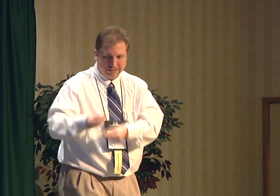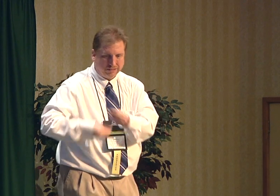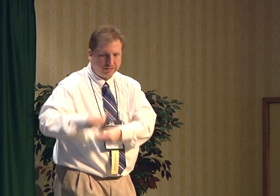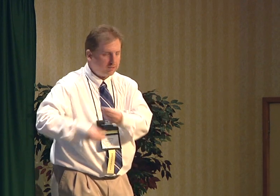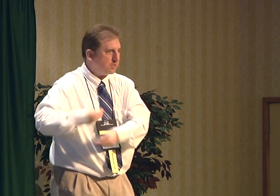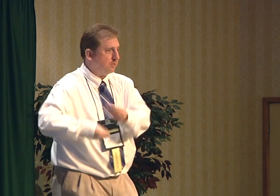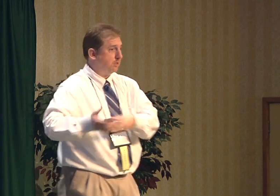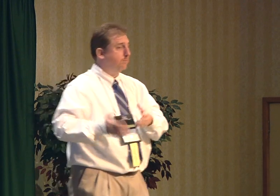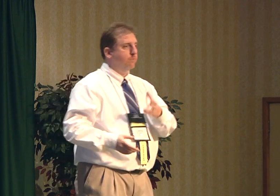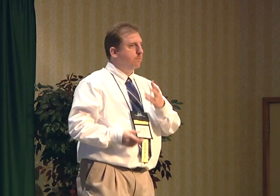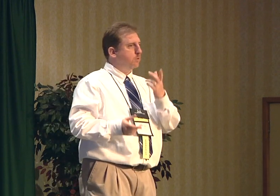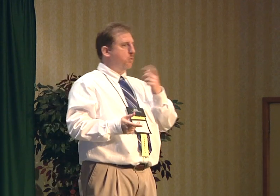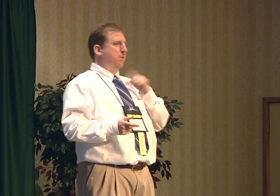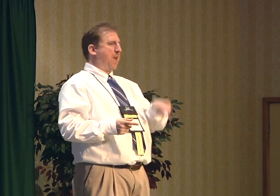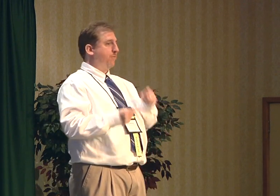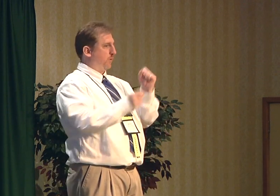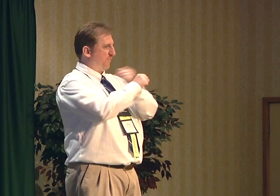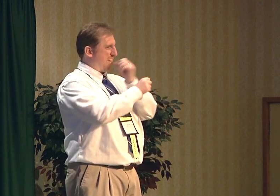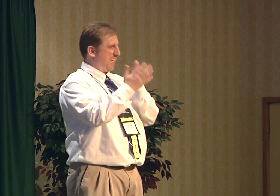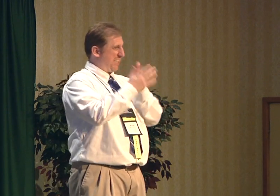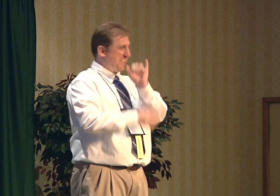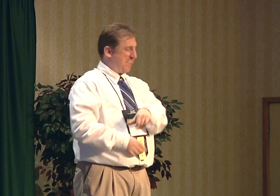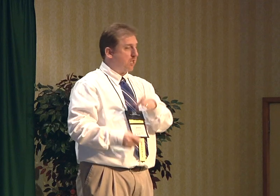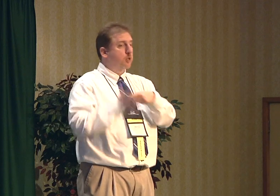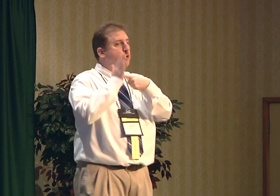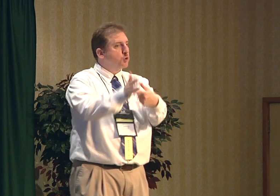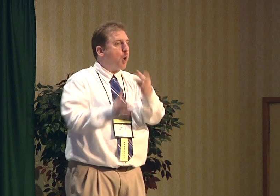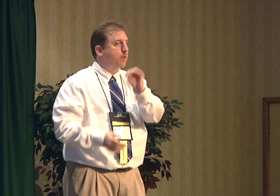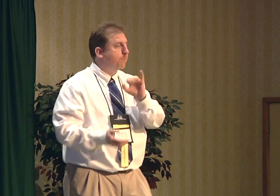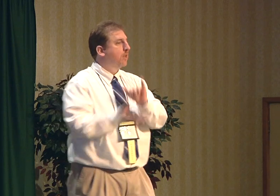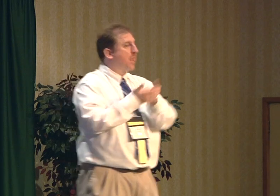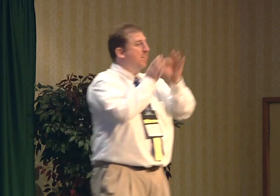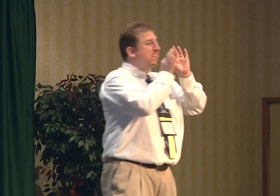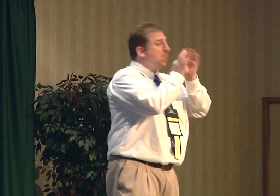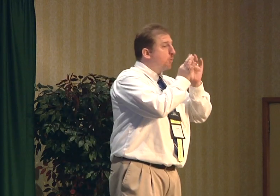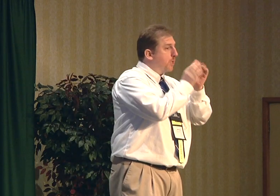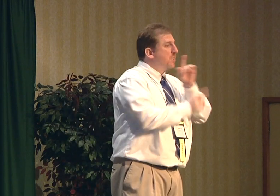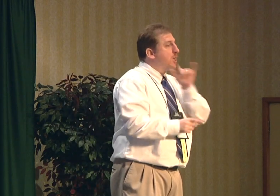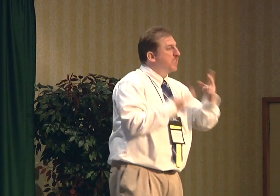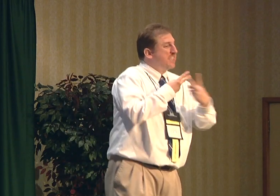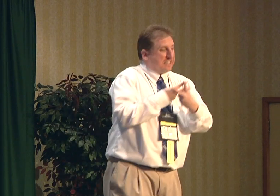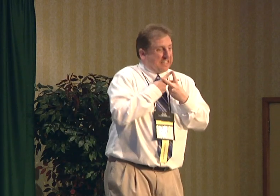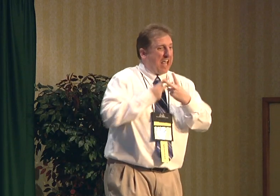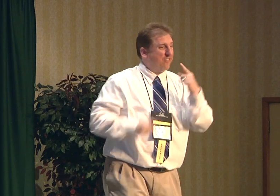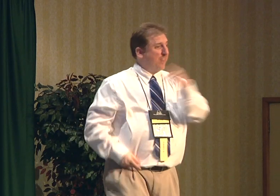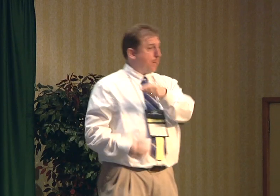So they're very focused on budgetary issues. We're going to have to fight against that. We're going to have to show them that interpreters